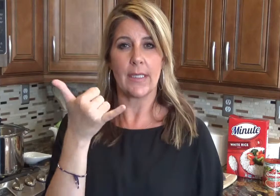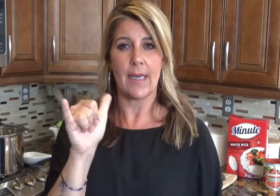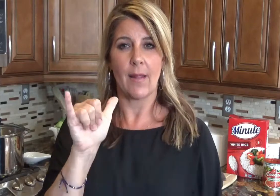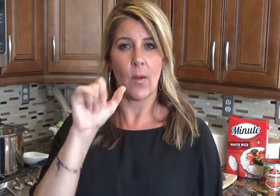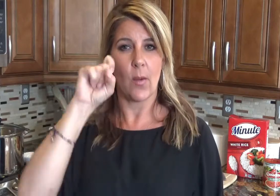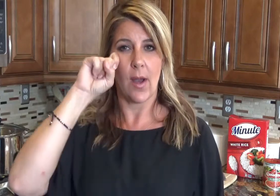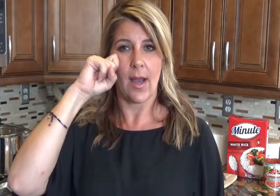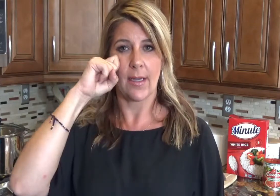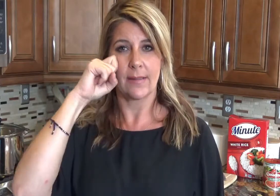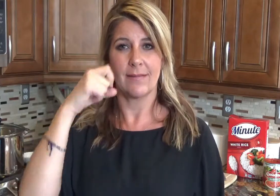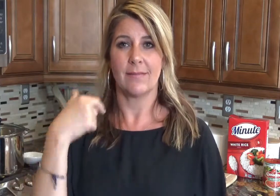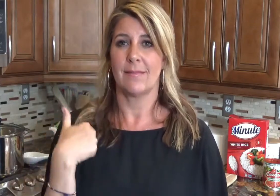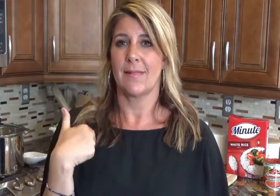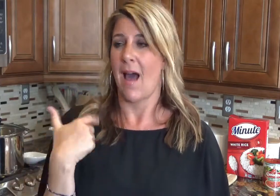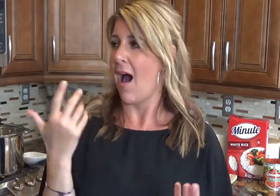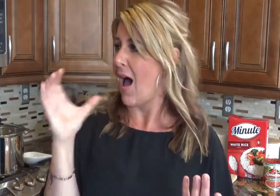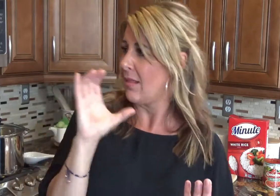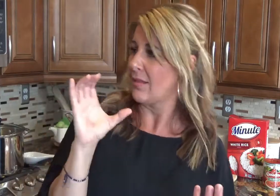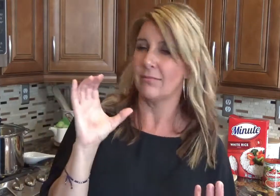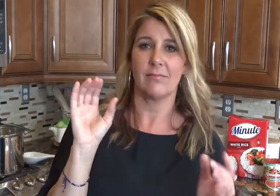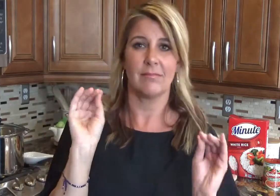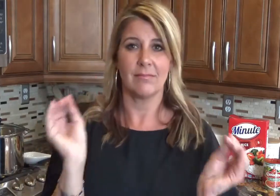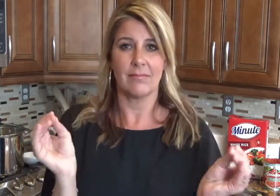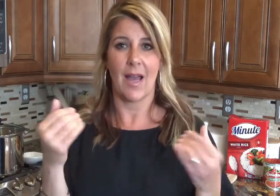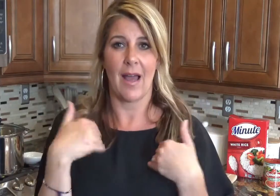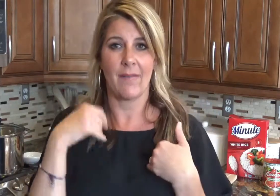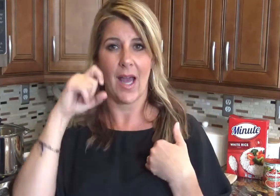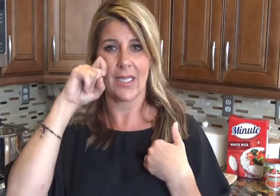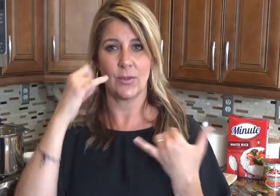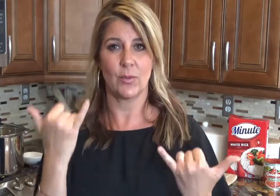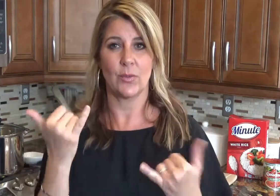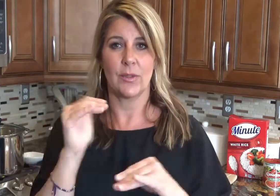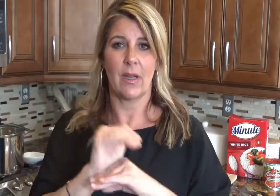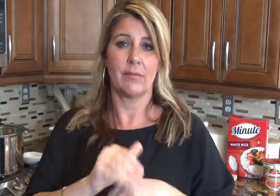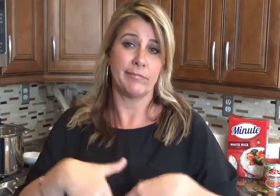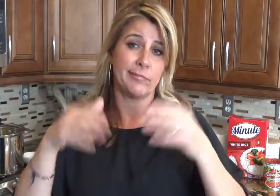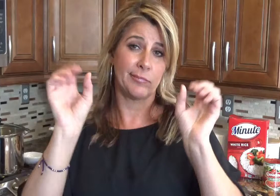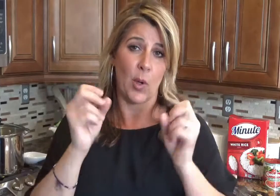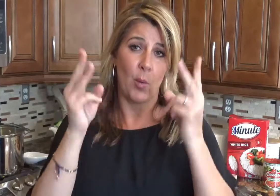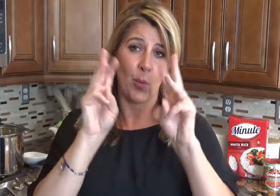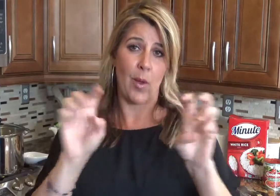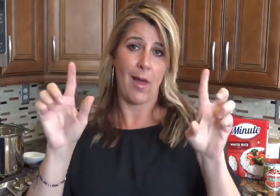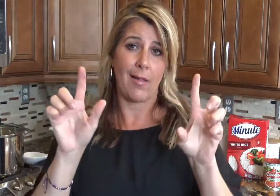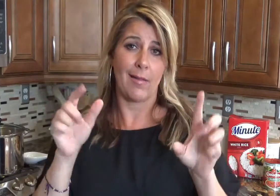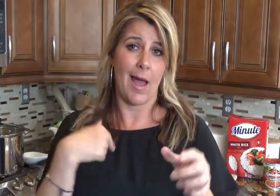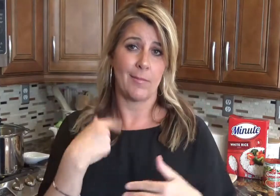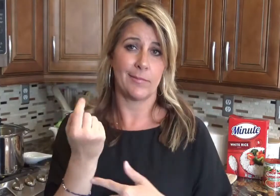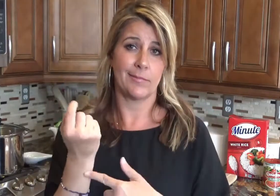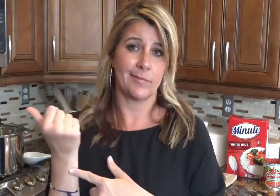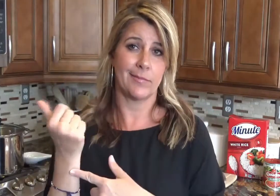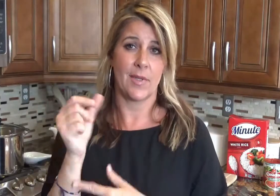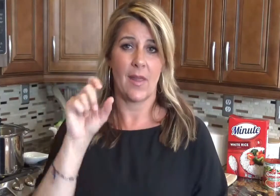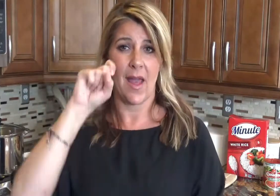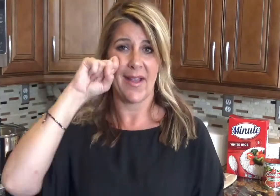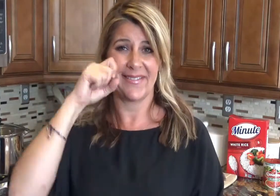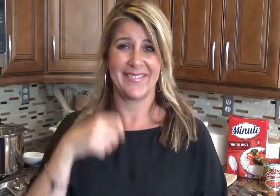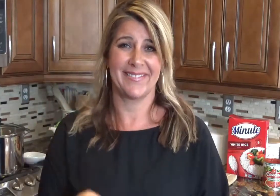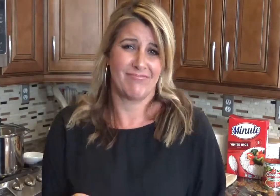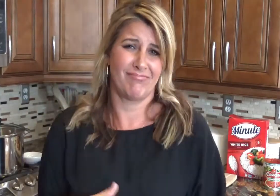and 1 small yellow onion. I actually was looking for an onion for this recipe and I didn't have one, so oh well,